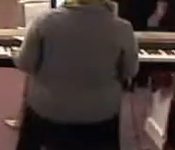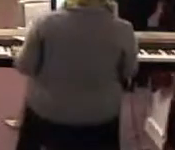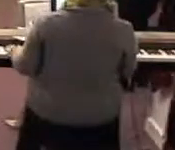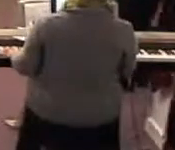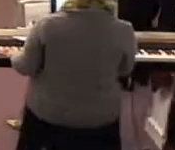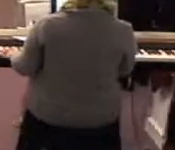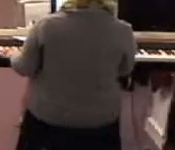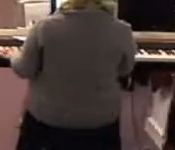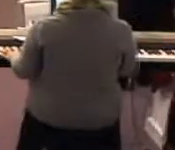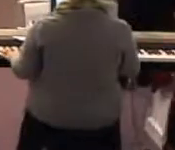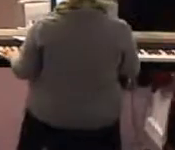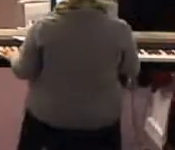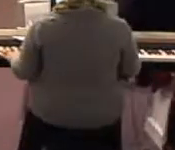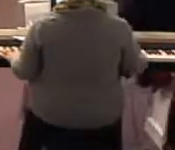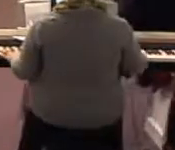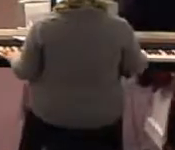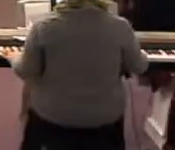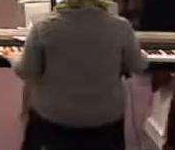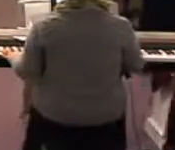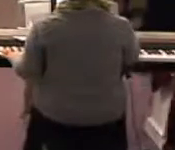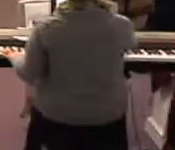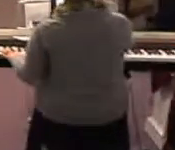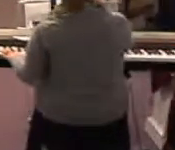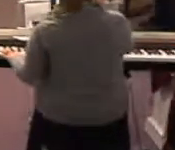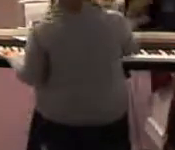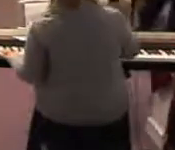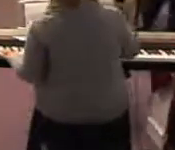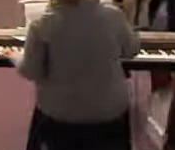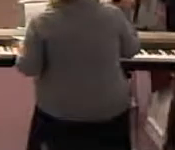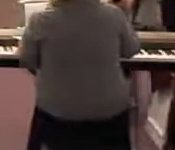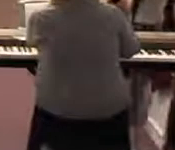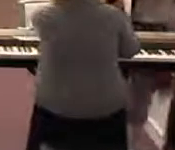offerings, you can be seated momentarily.